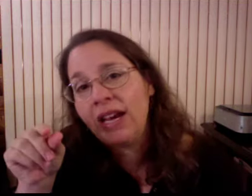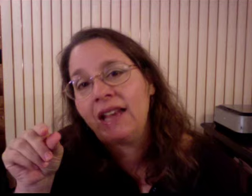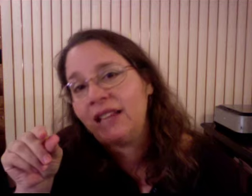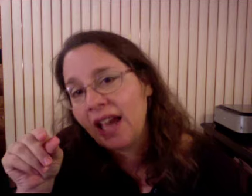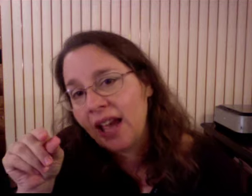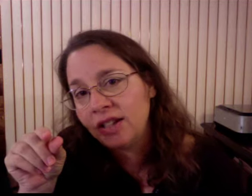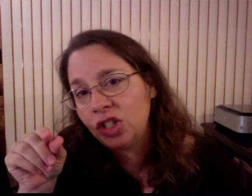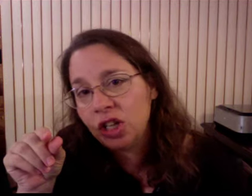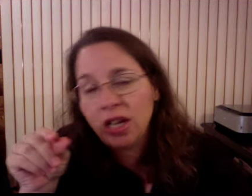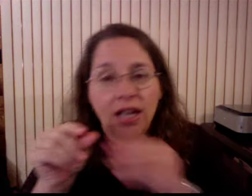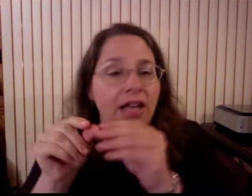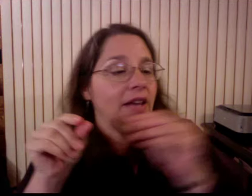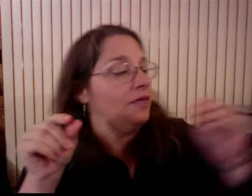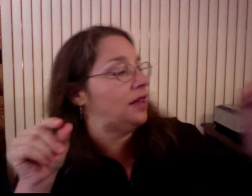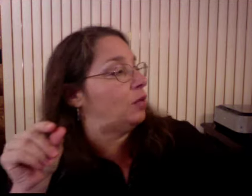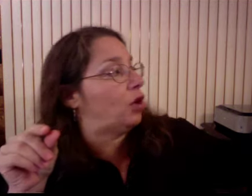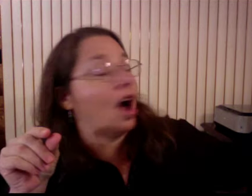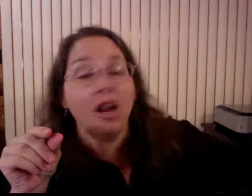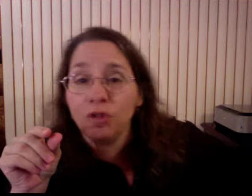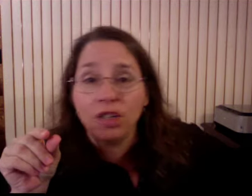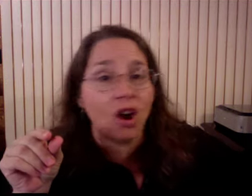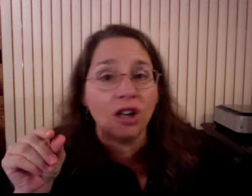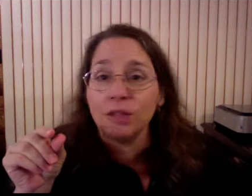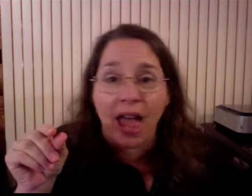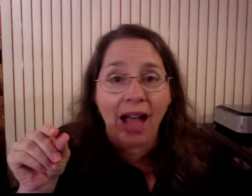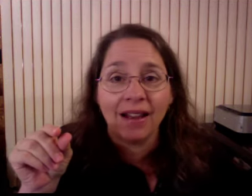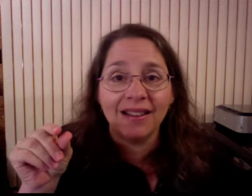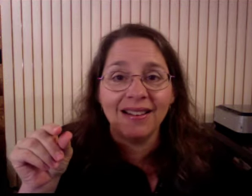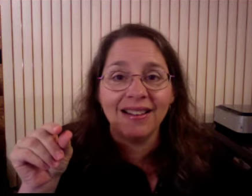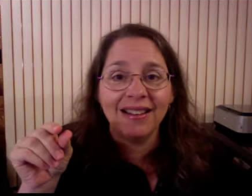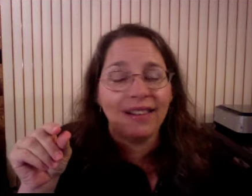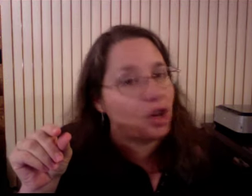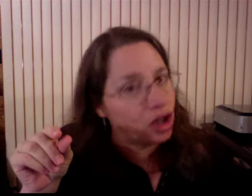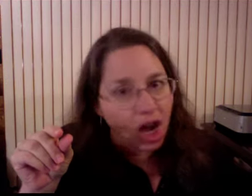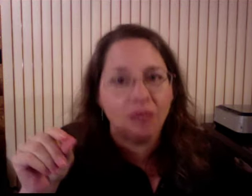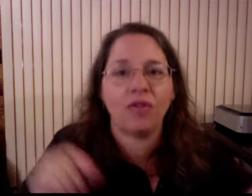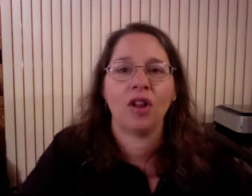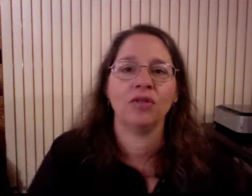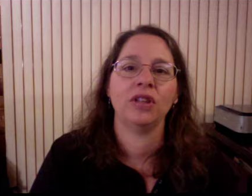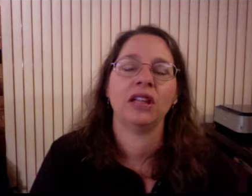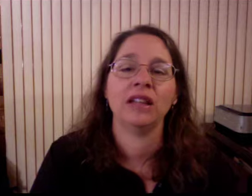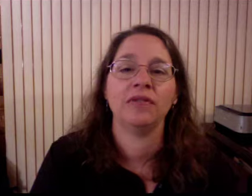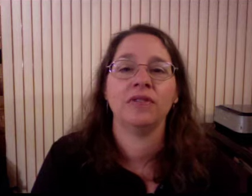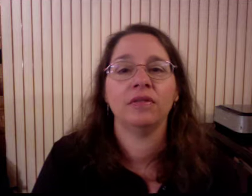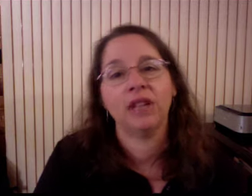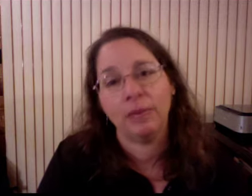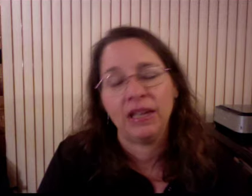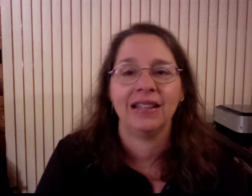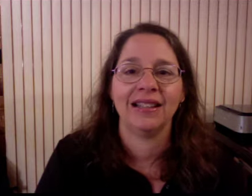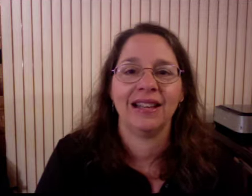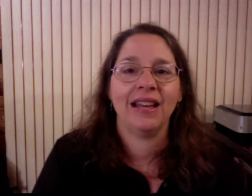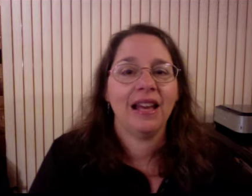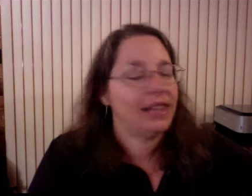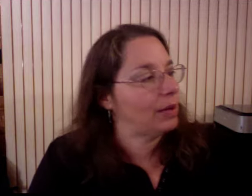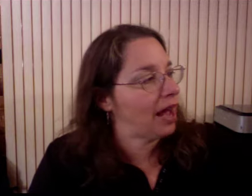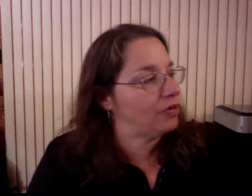the edge. If they were 100 yards back, they could not fall over the cliff immediately. They would have to